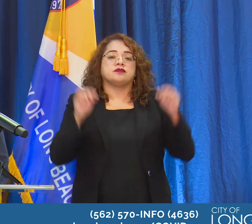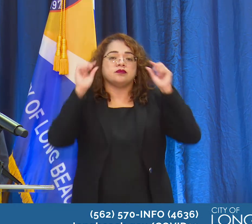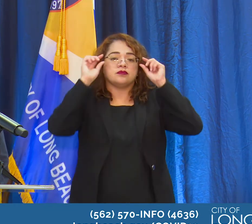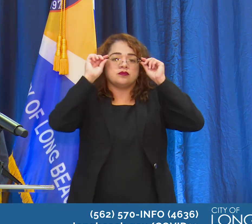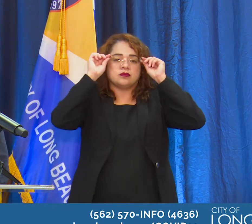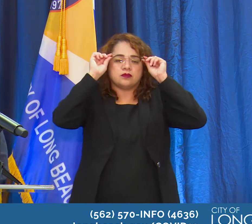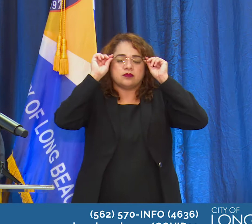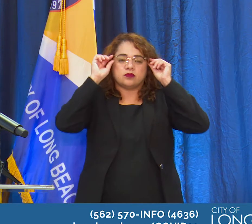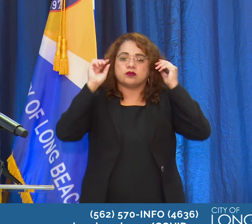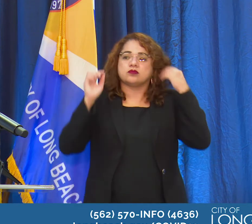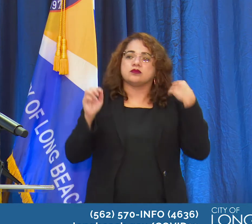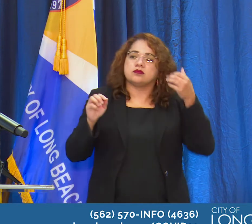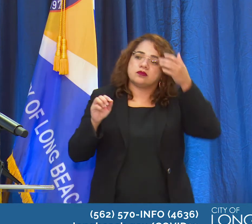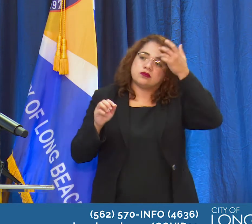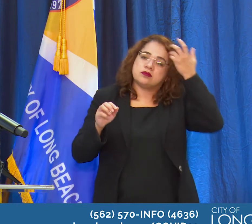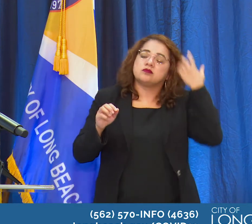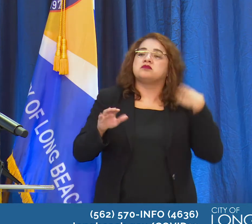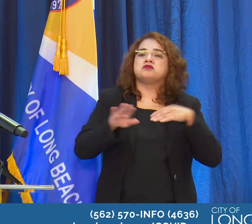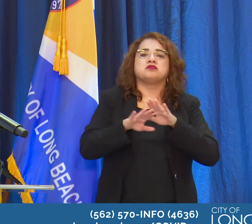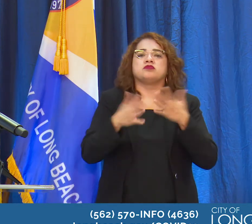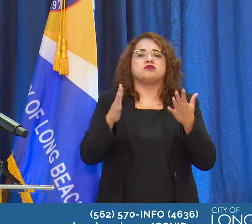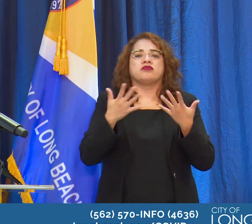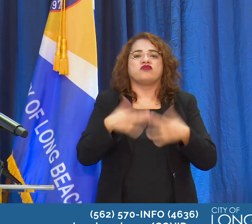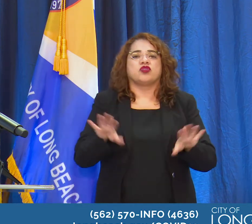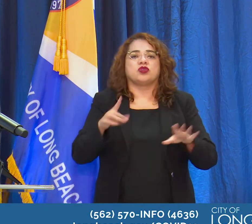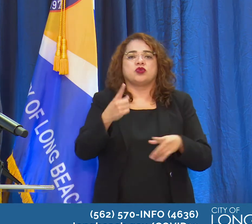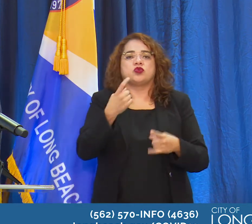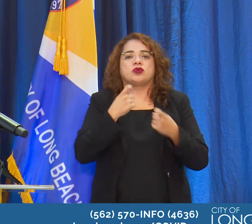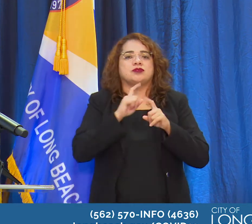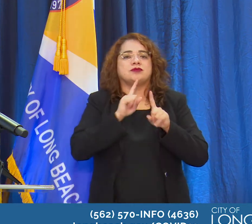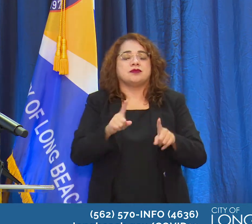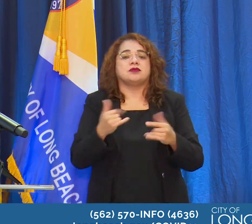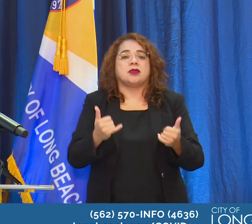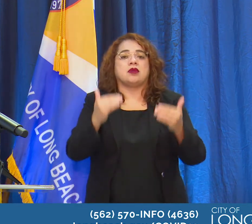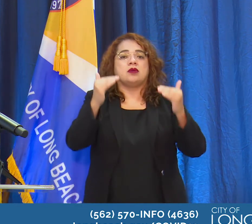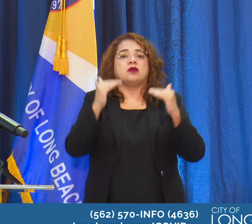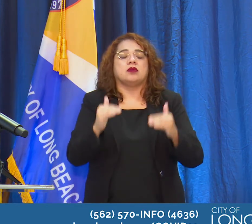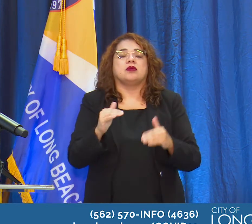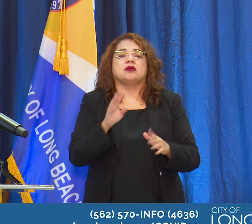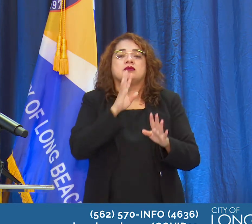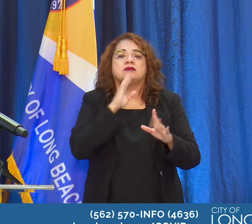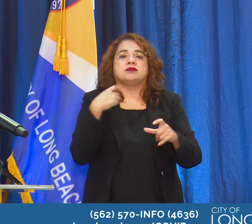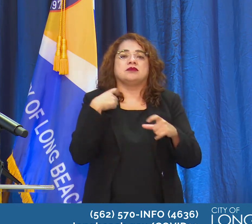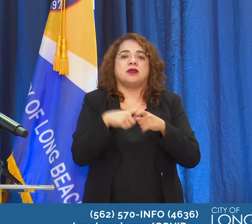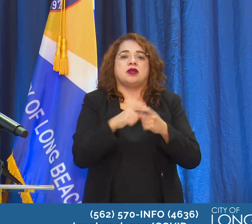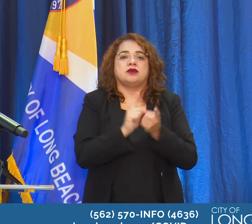Okay, that'll end our questions. Thank you. We will now move on to Spanish translation.